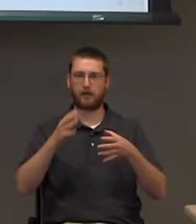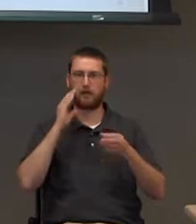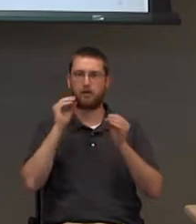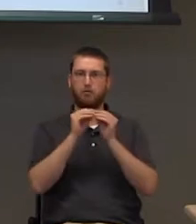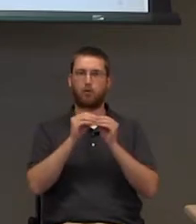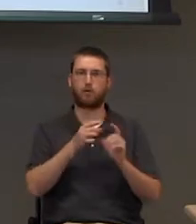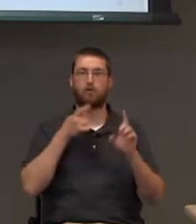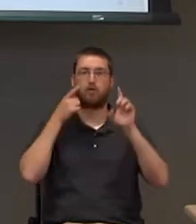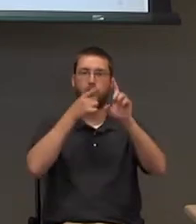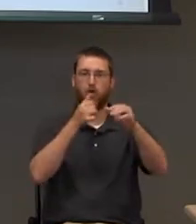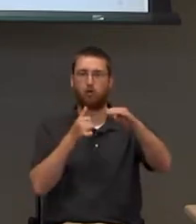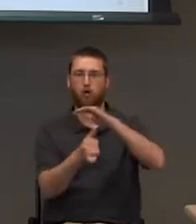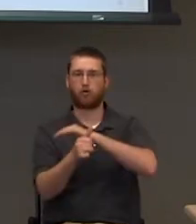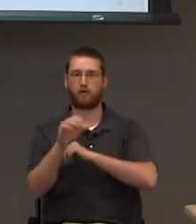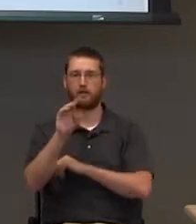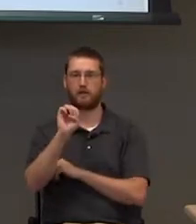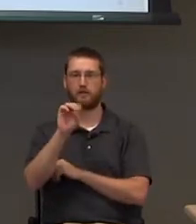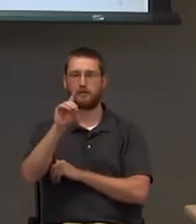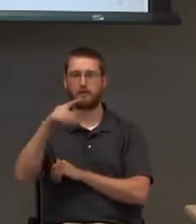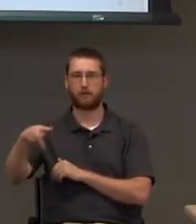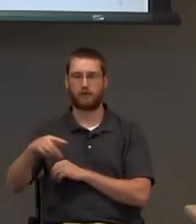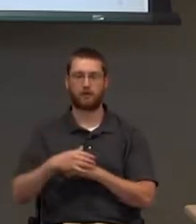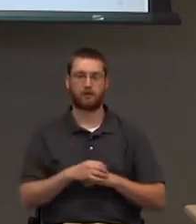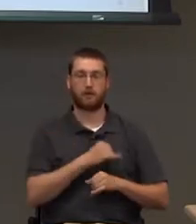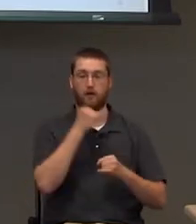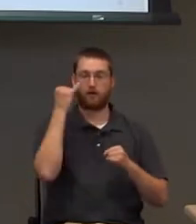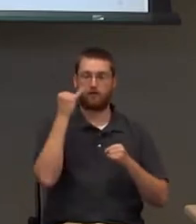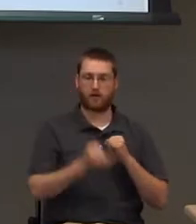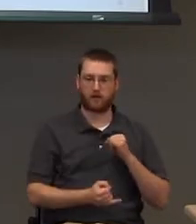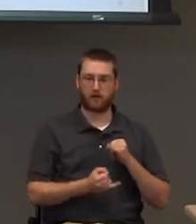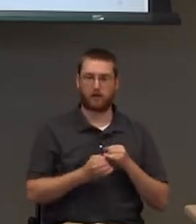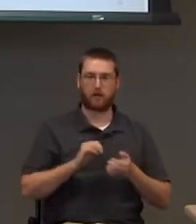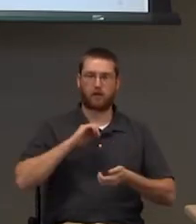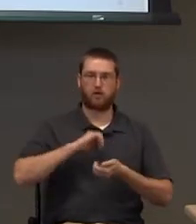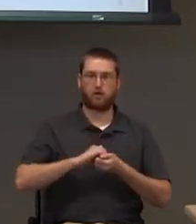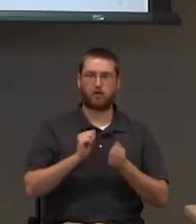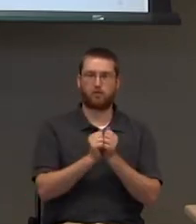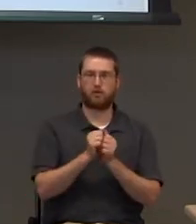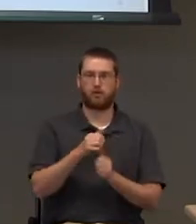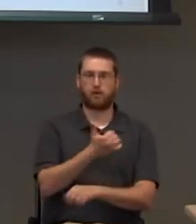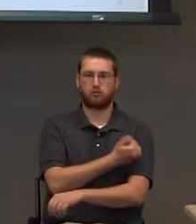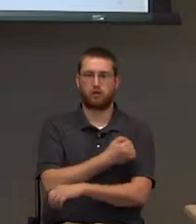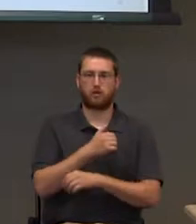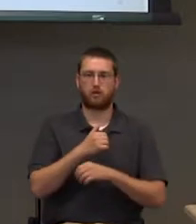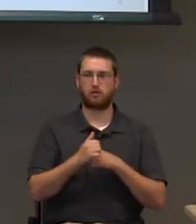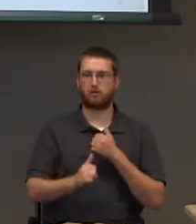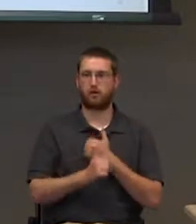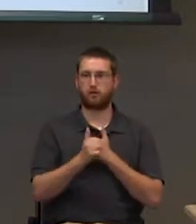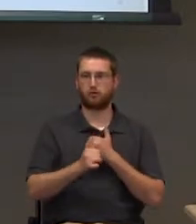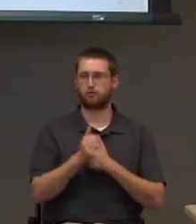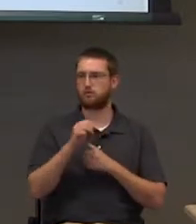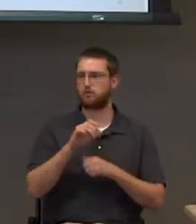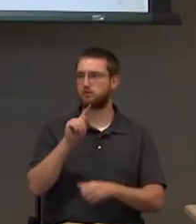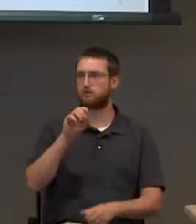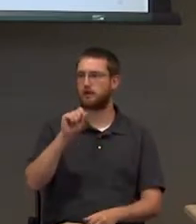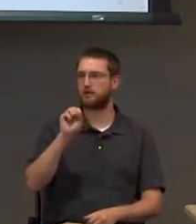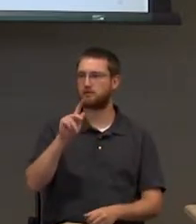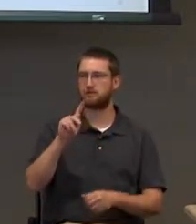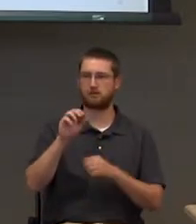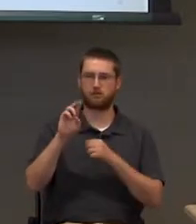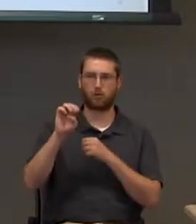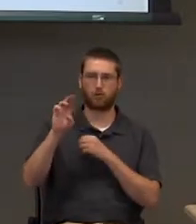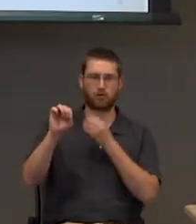mission under economic development? And then finally, partnering with the Substance Abuse Task Force where appropriate. I think it